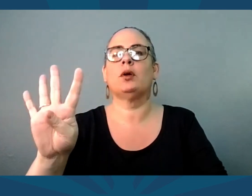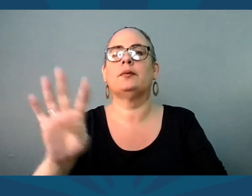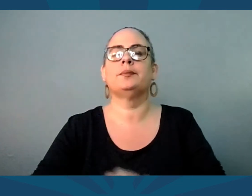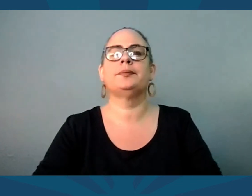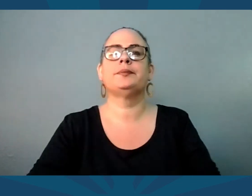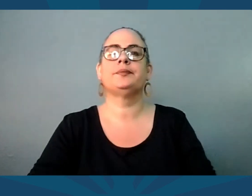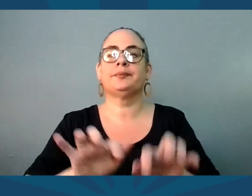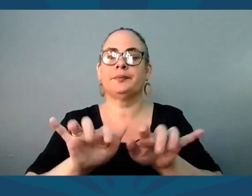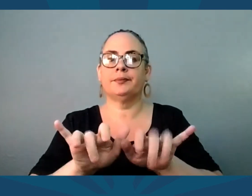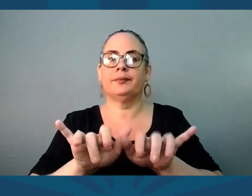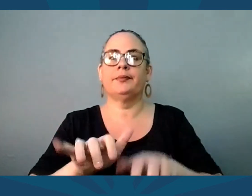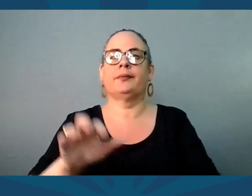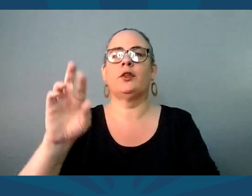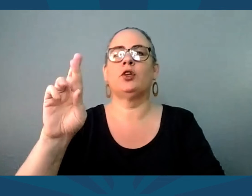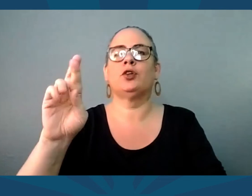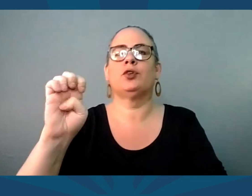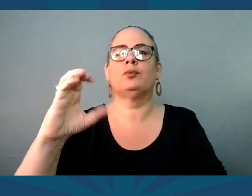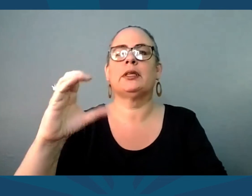928-524-4194.